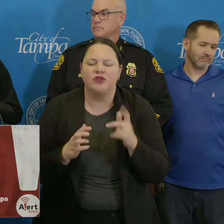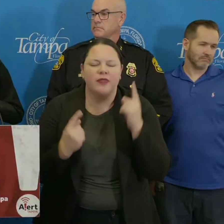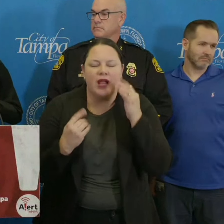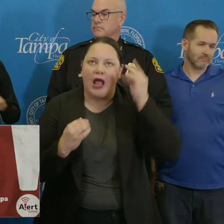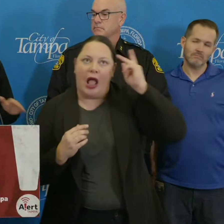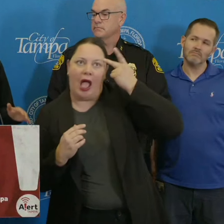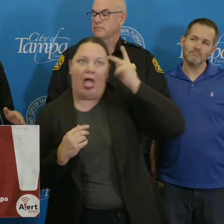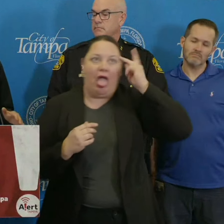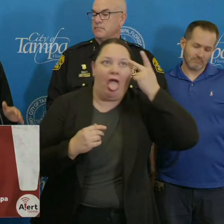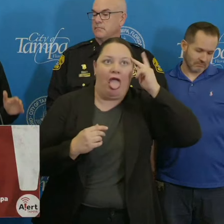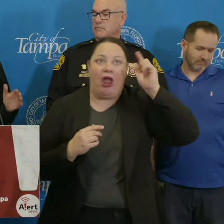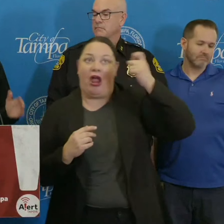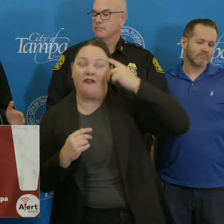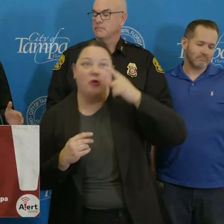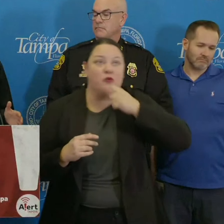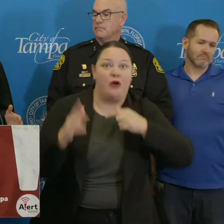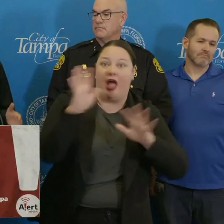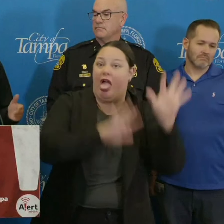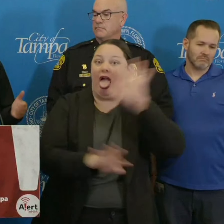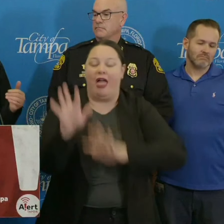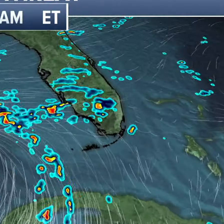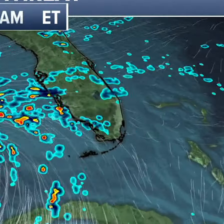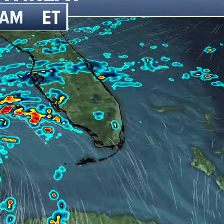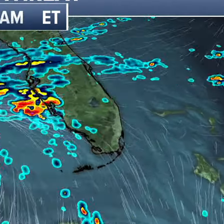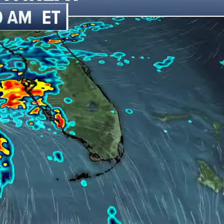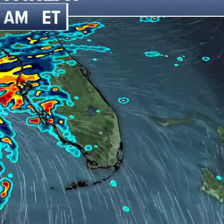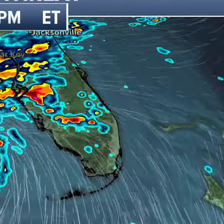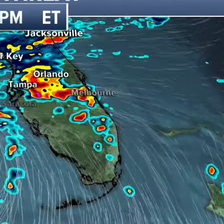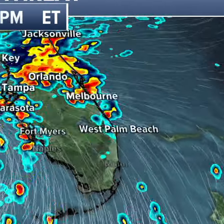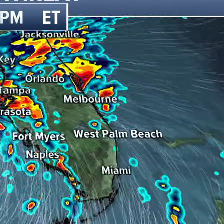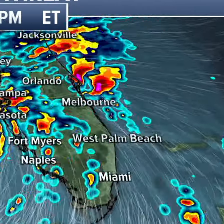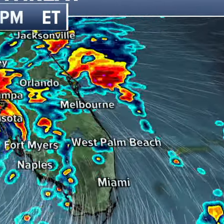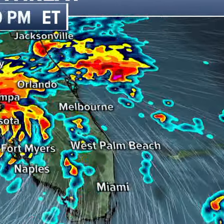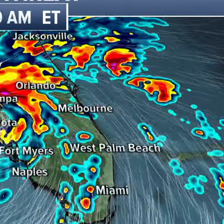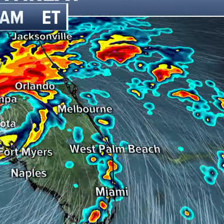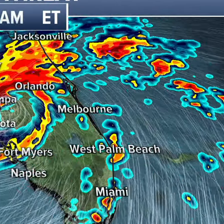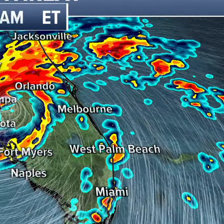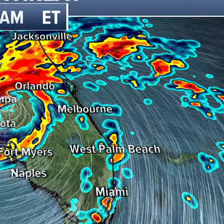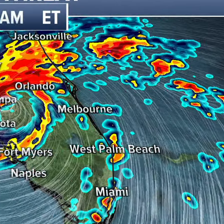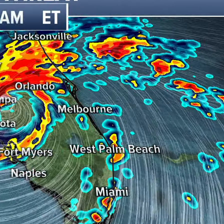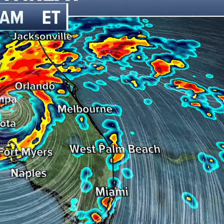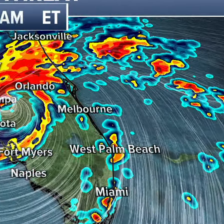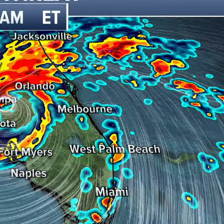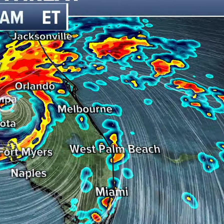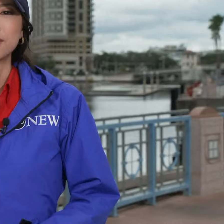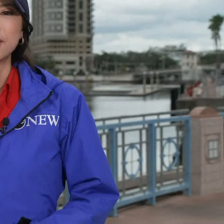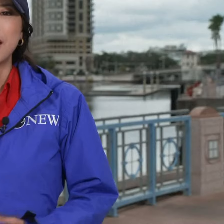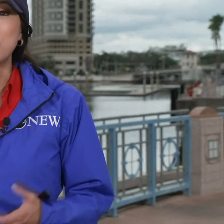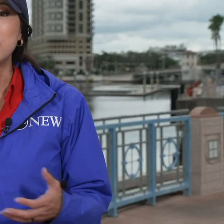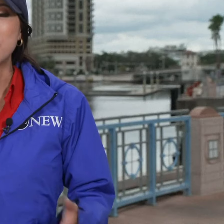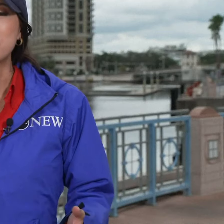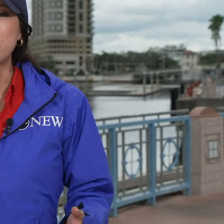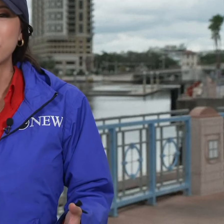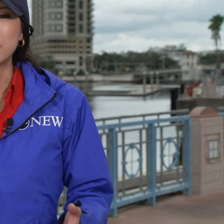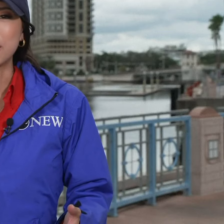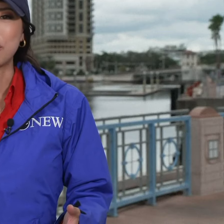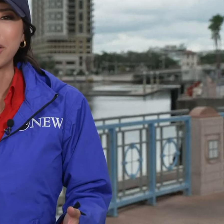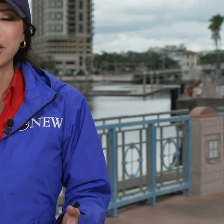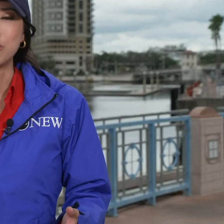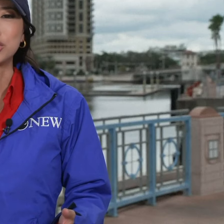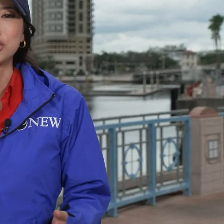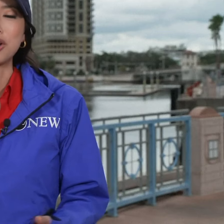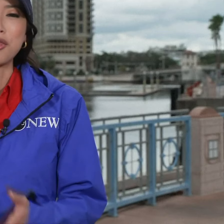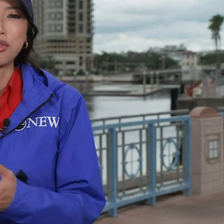storm is going to affect everybody, and we are getting the help that we need. And we know the Florida